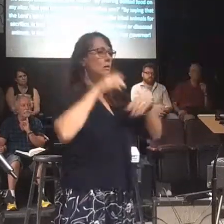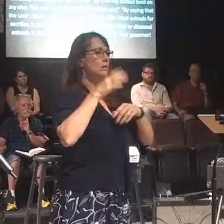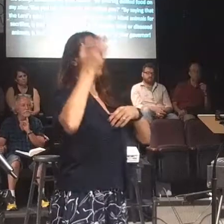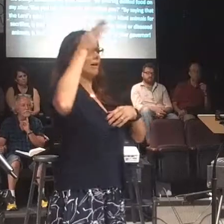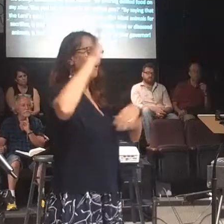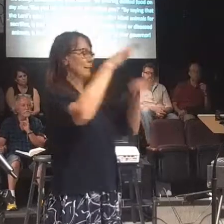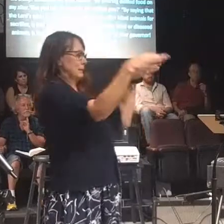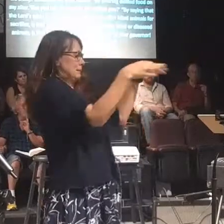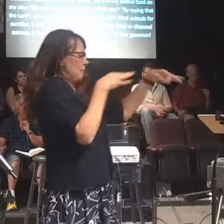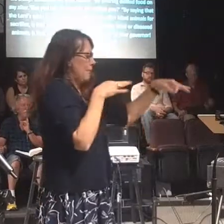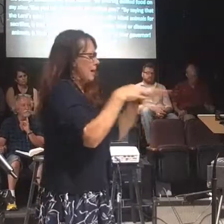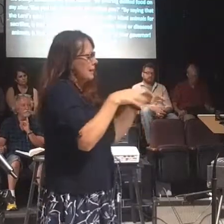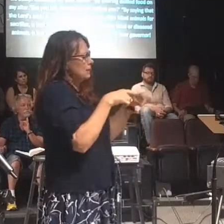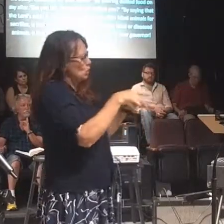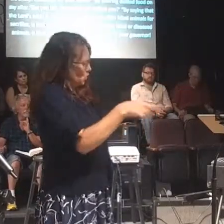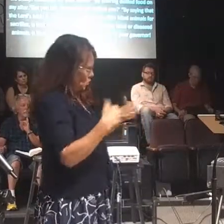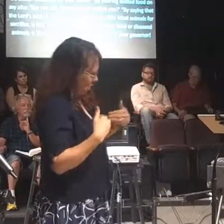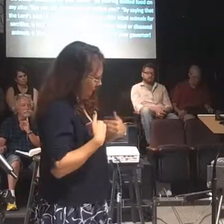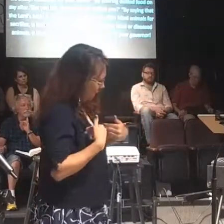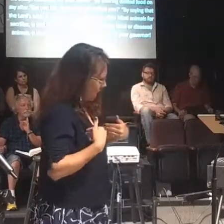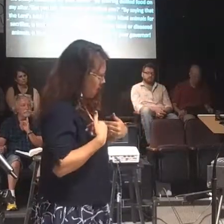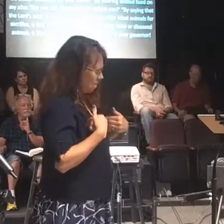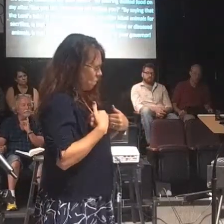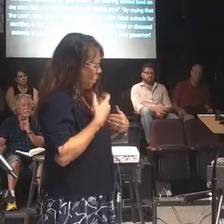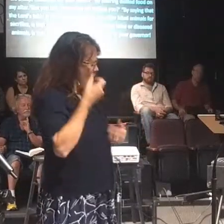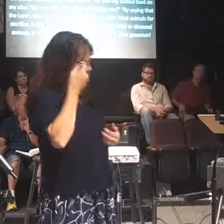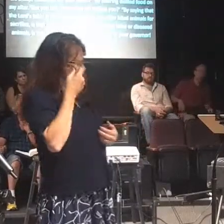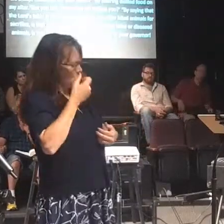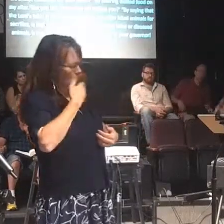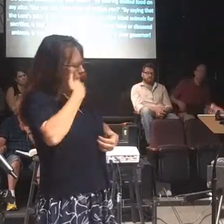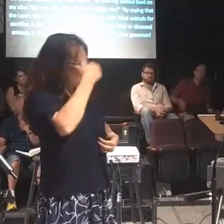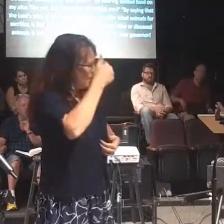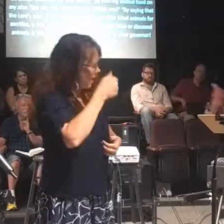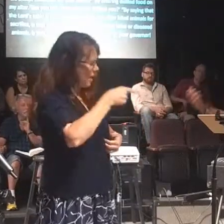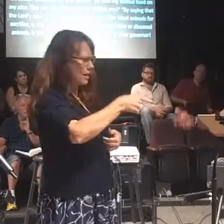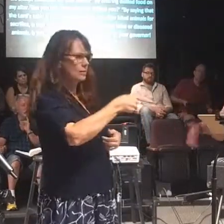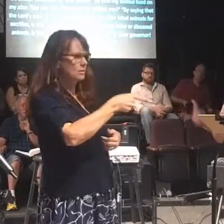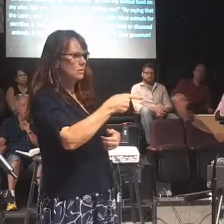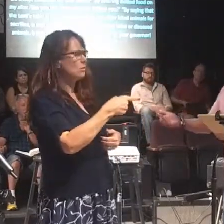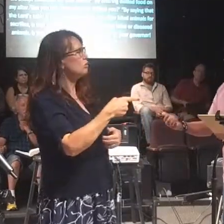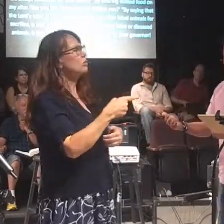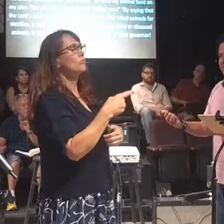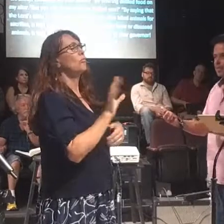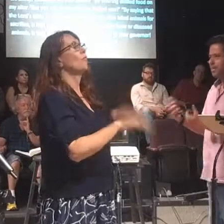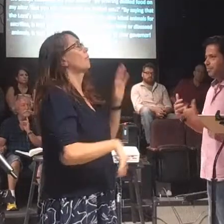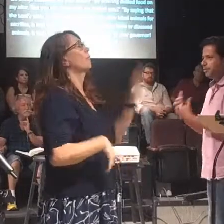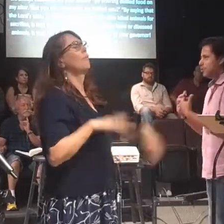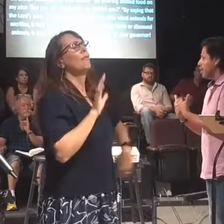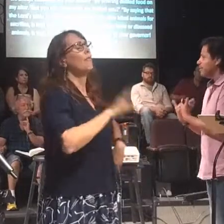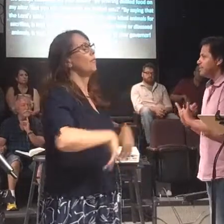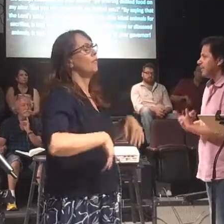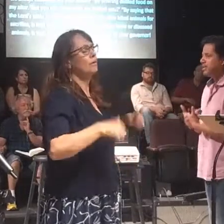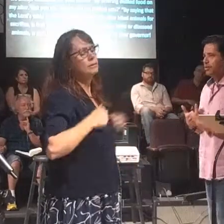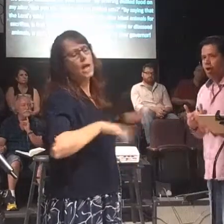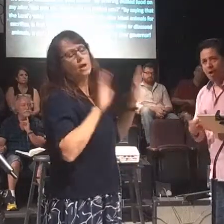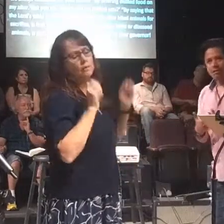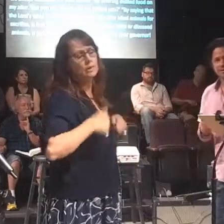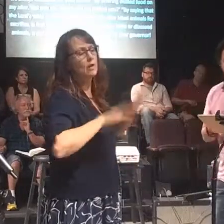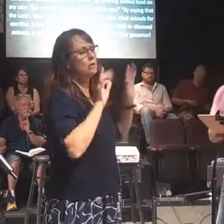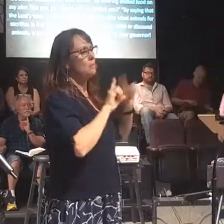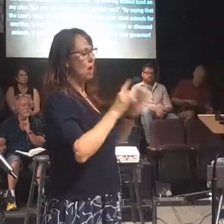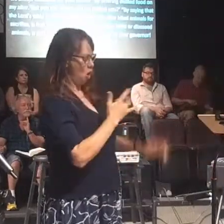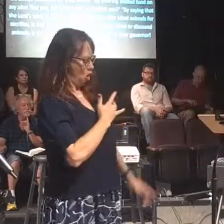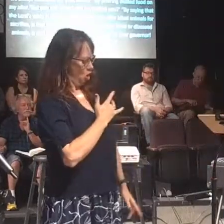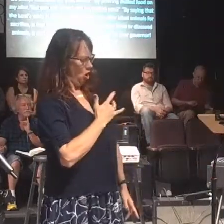worst. You're basically being religious on me. You're going through the motions of the animal sacrifice, but you're not understanding the